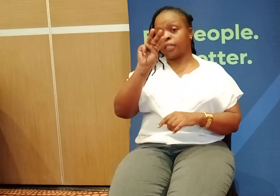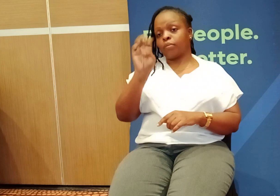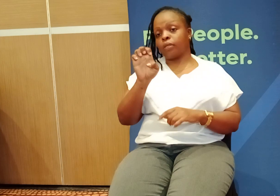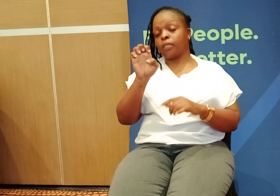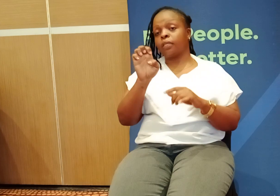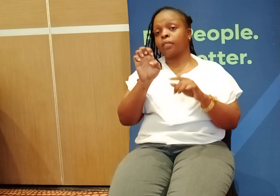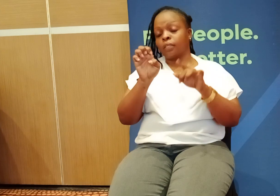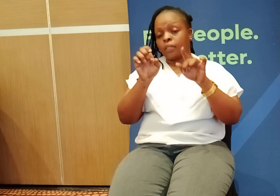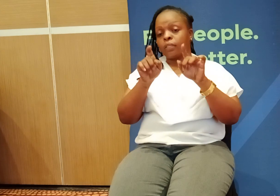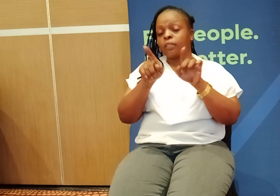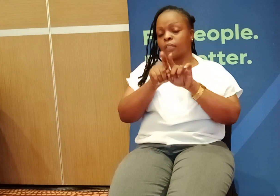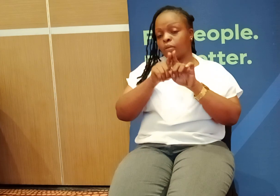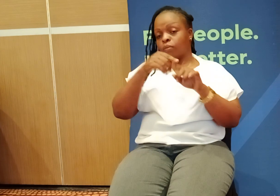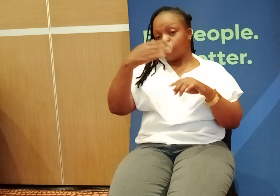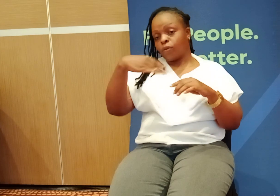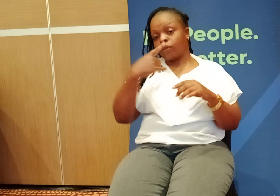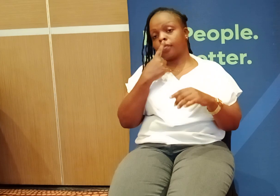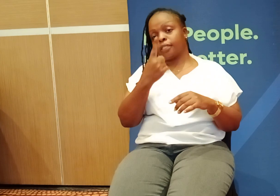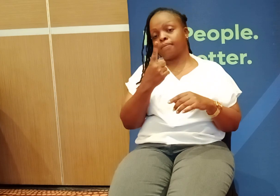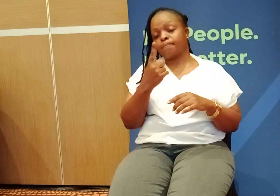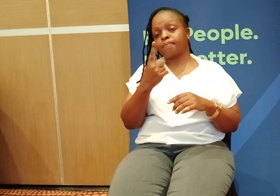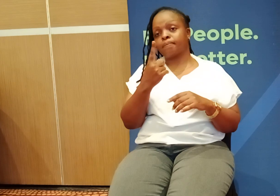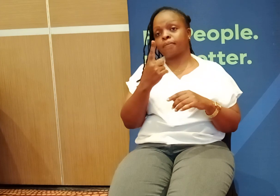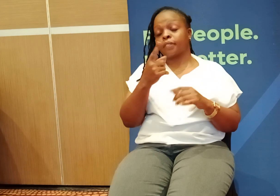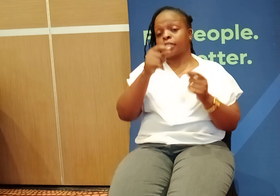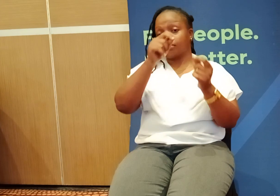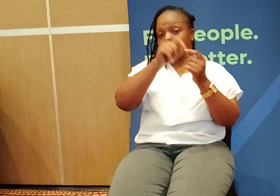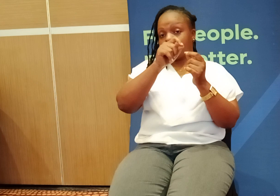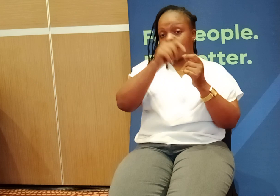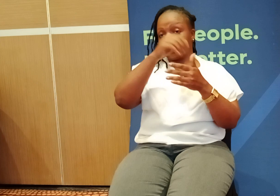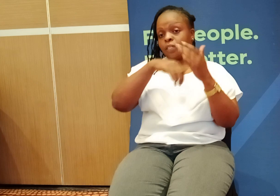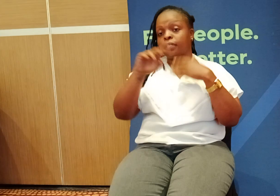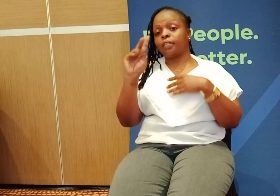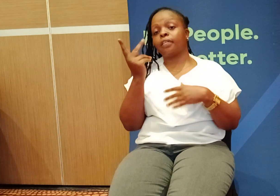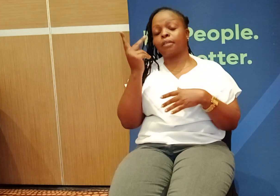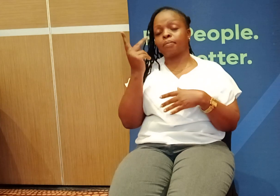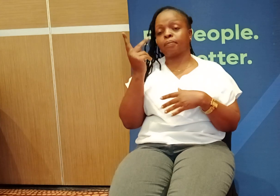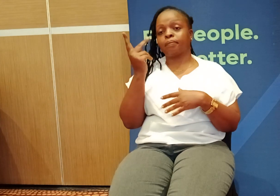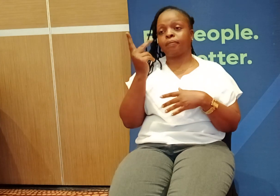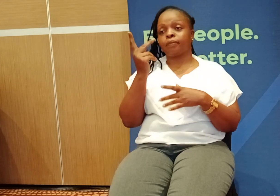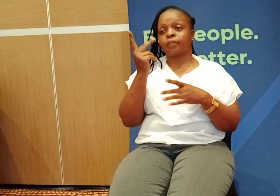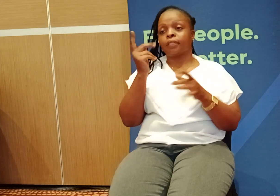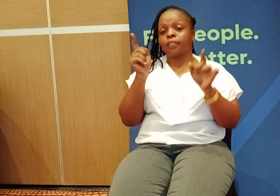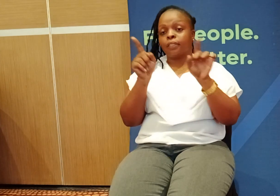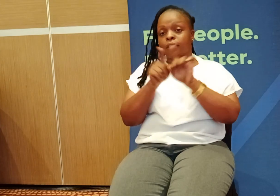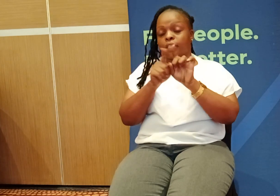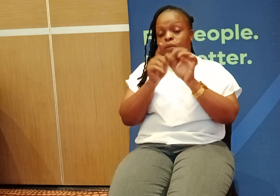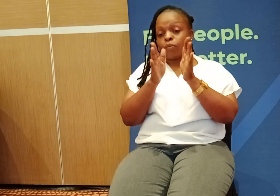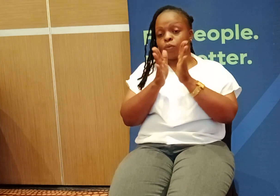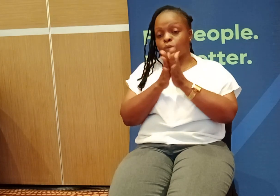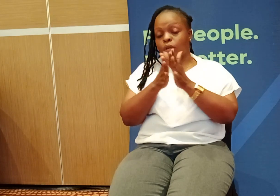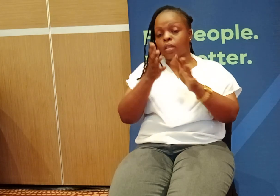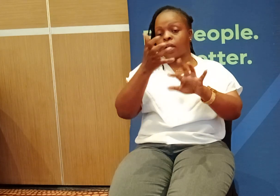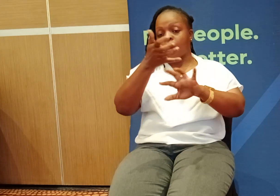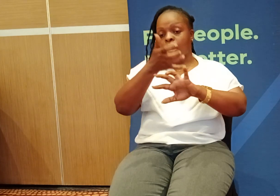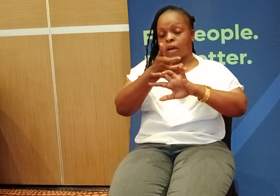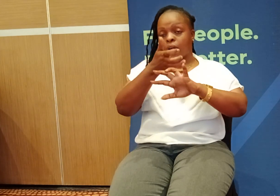always say, particularly in Kenya, even with the hard cleaning up group chairman